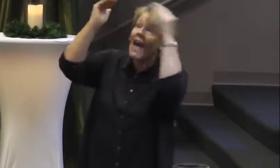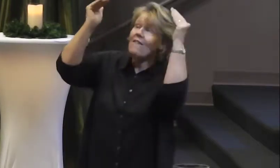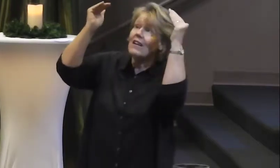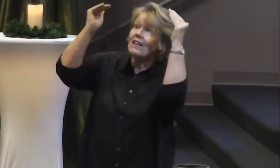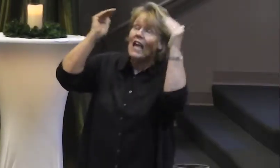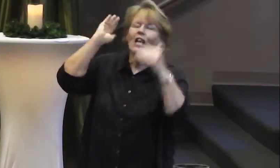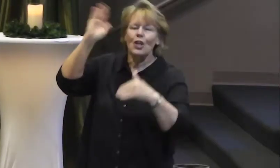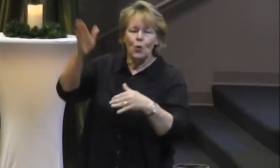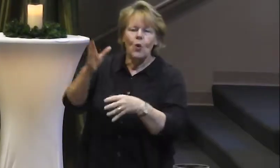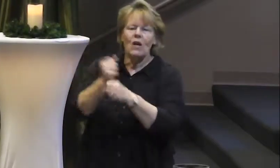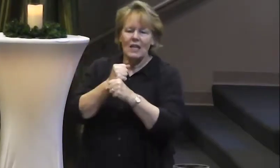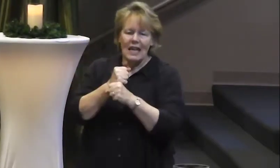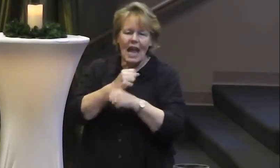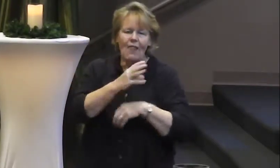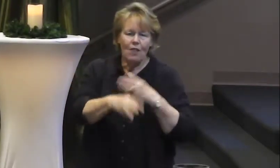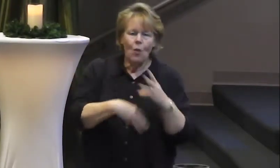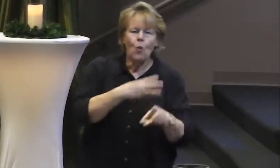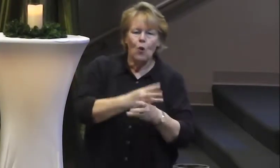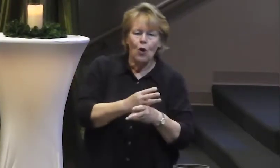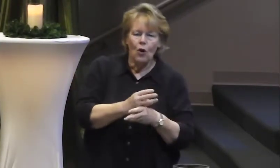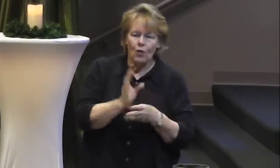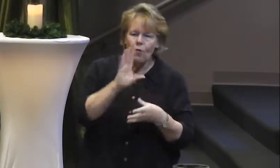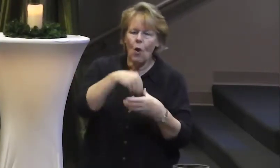get neither.